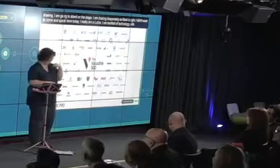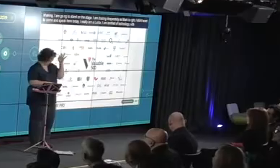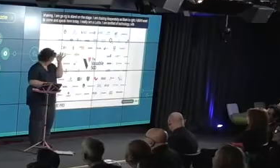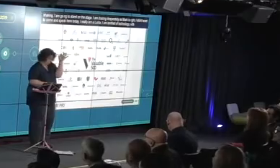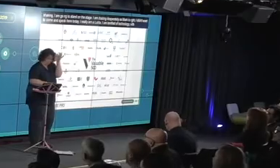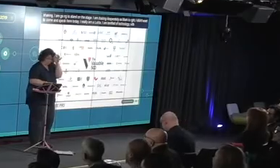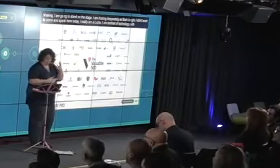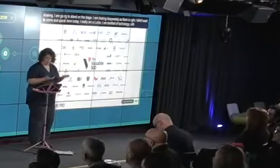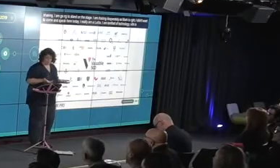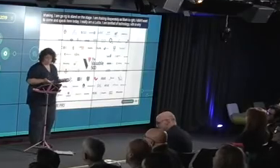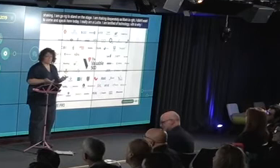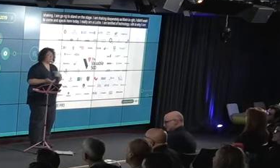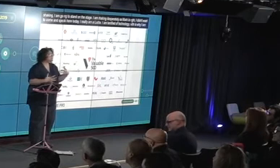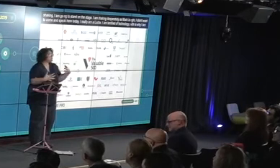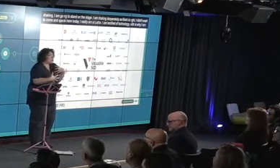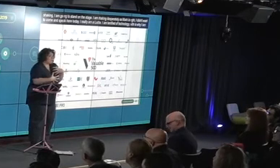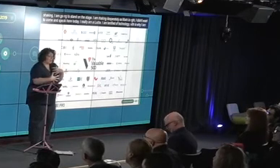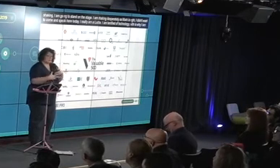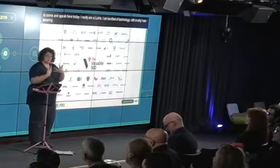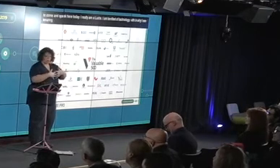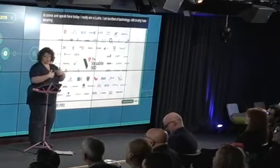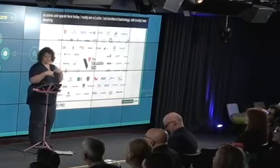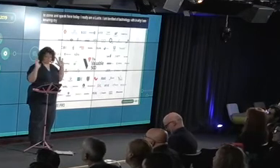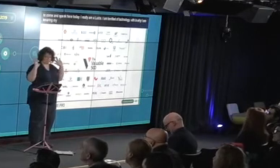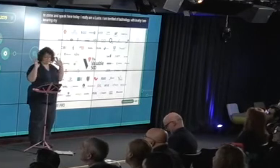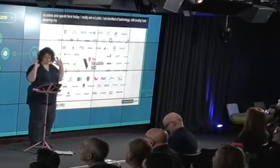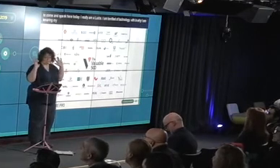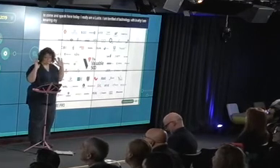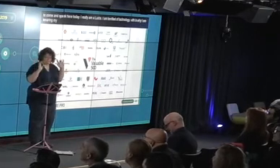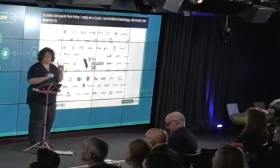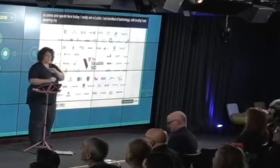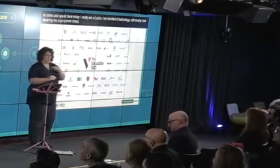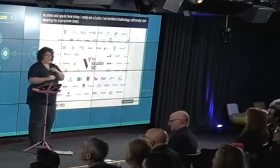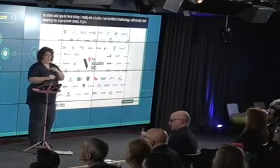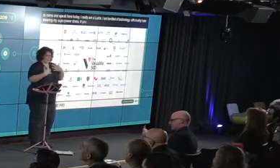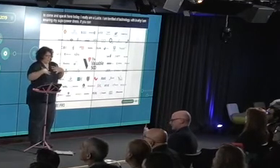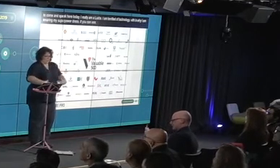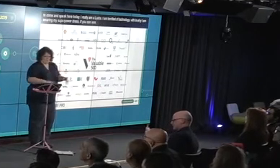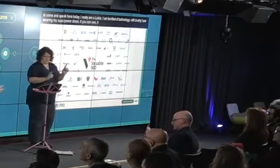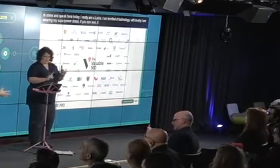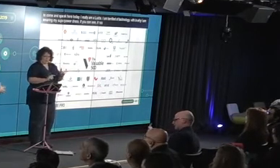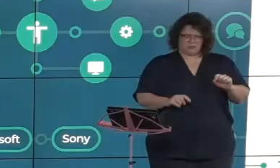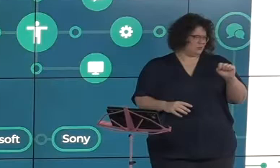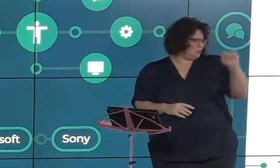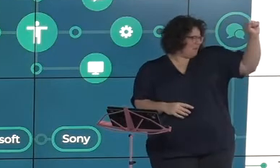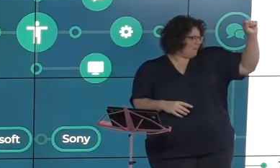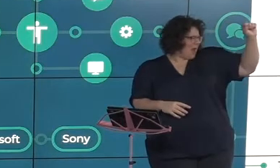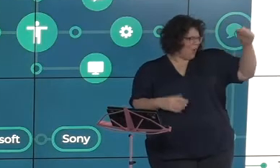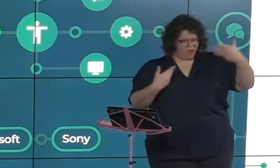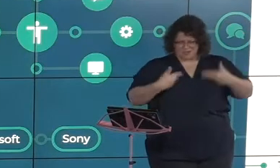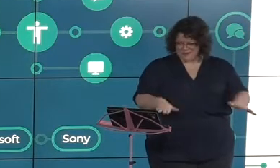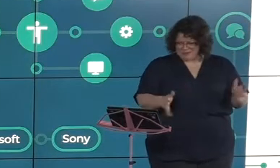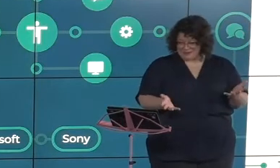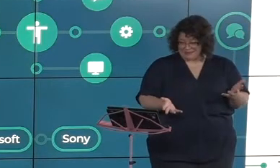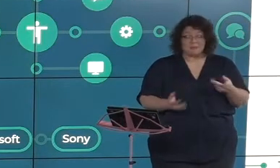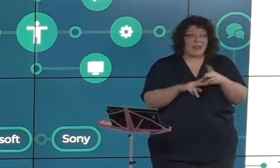For those who can't see, it's got a Batwoman on it, and I'm nothing like Batwoman, but it makes me feel a bit better. Anyhow, the reason I'm here is to tell my story a little